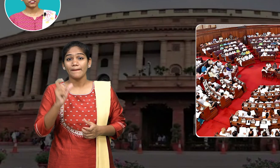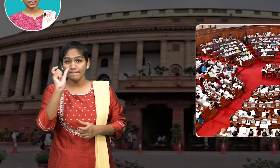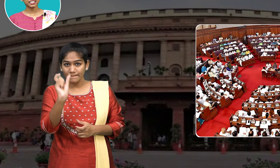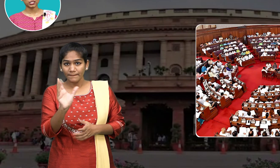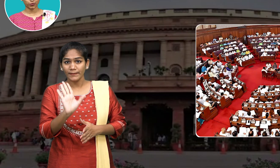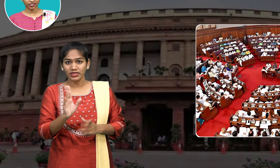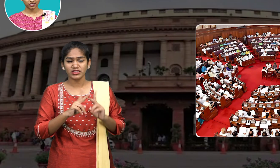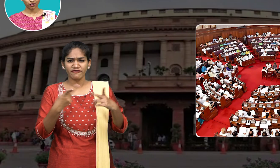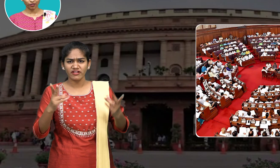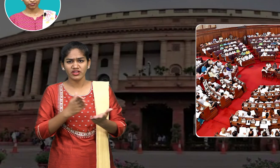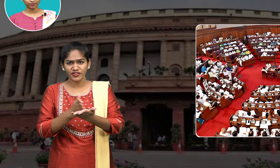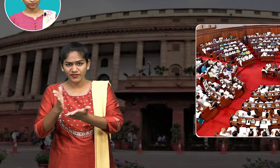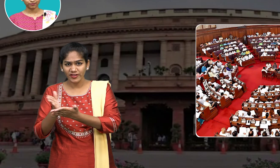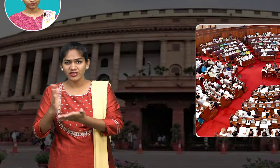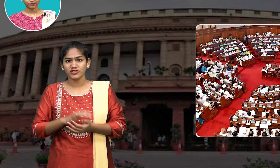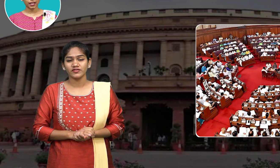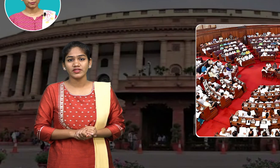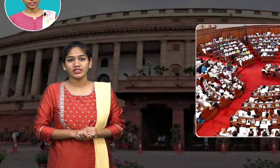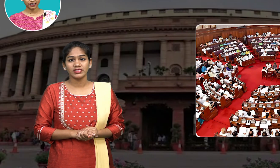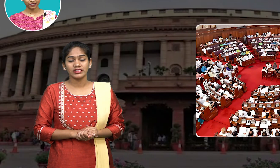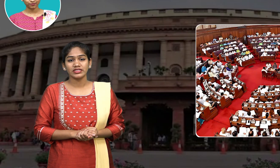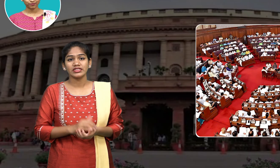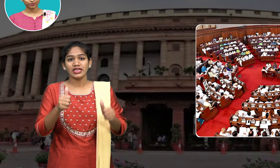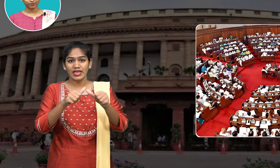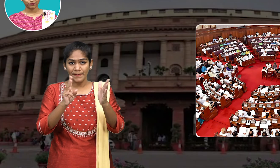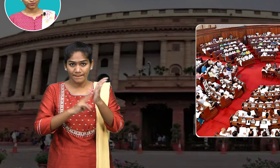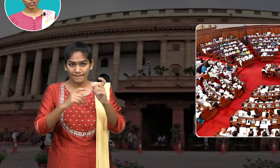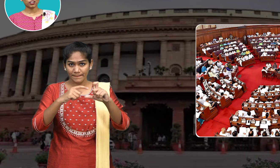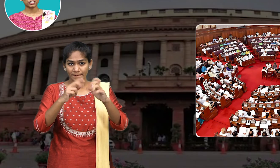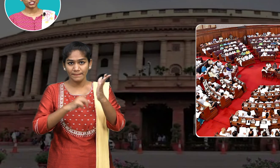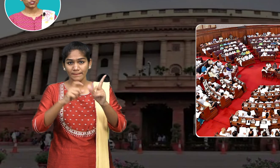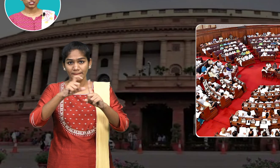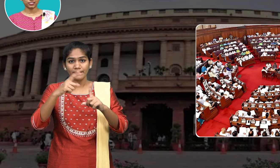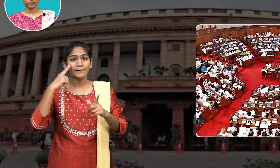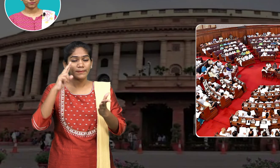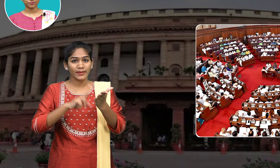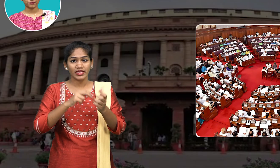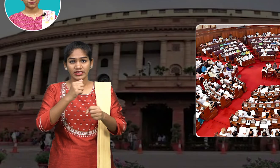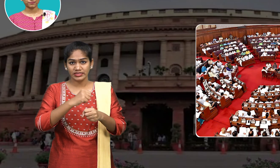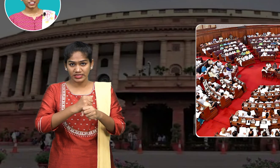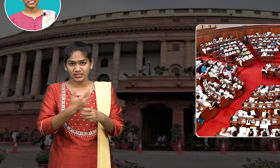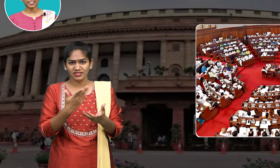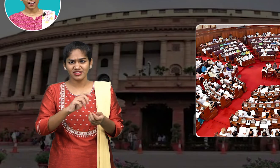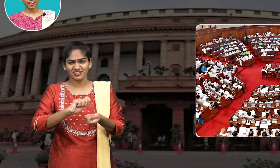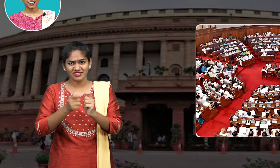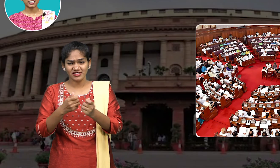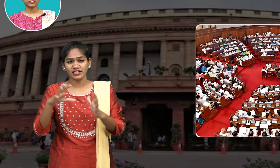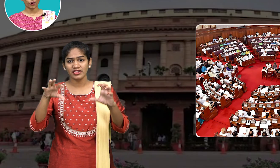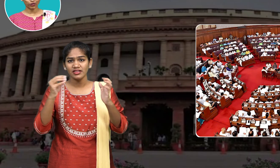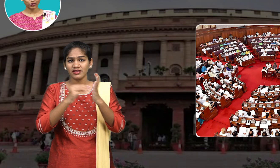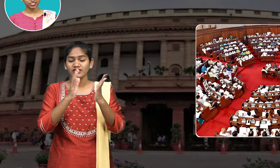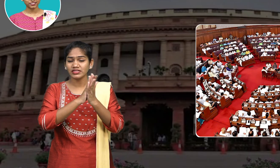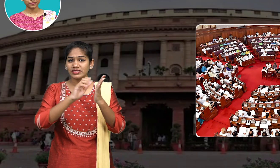mentions various ways of amending the Constitution. They are